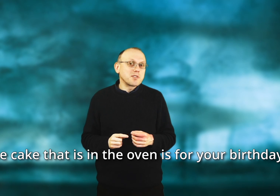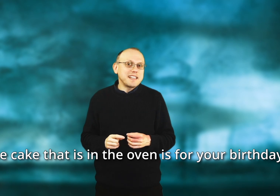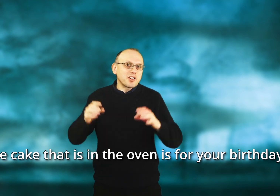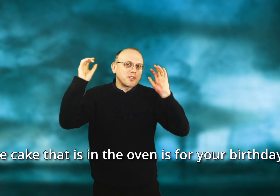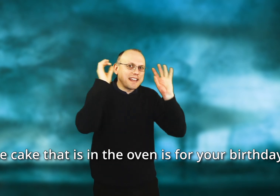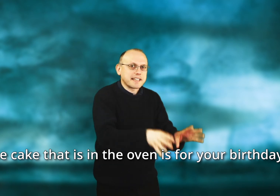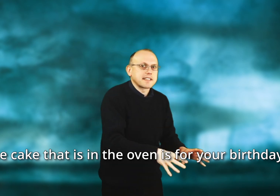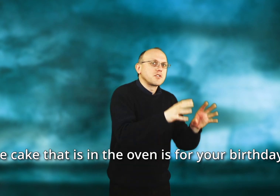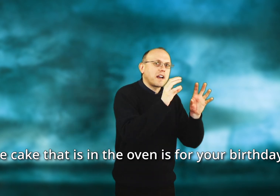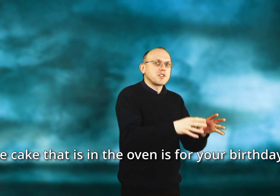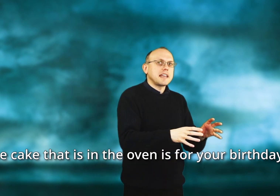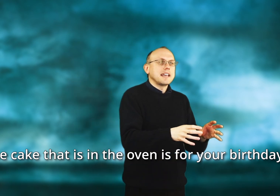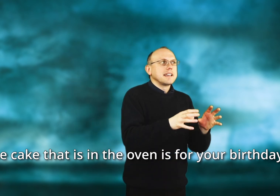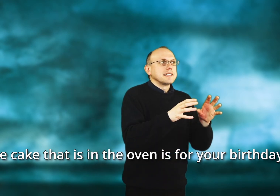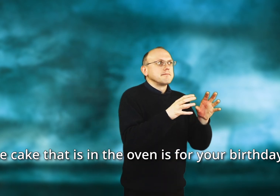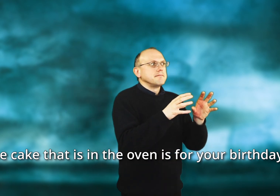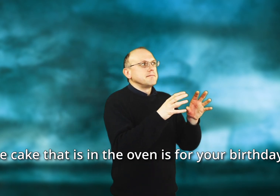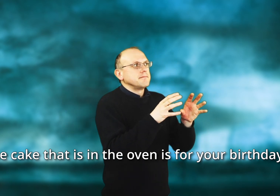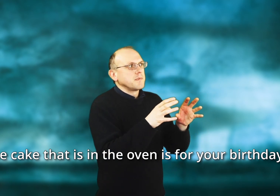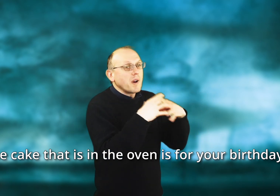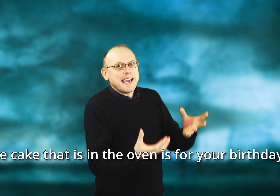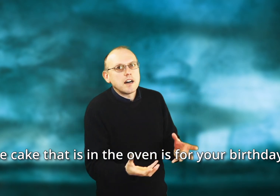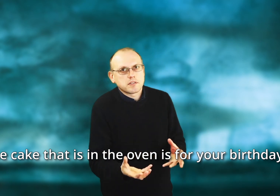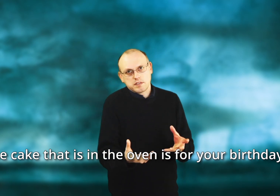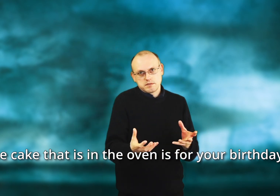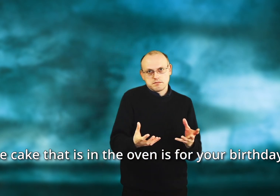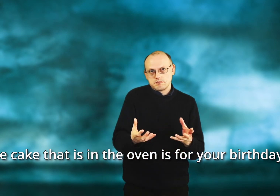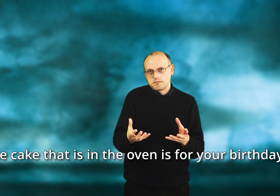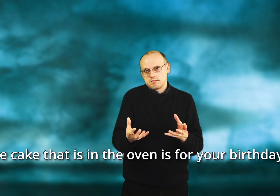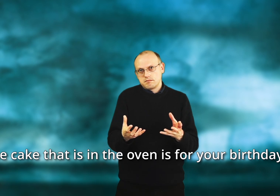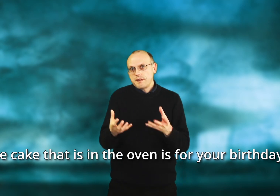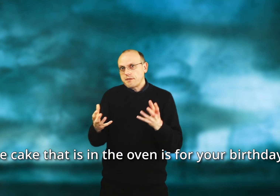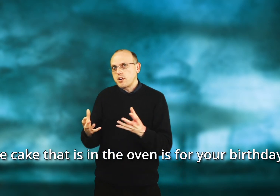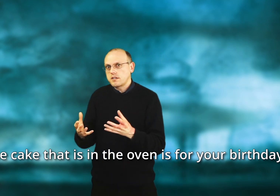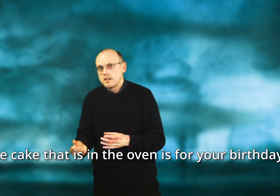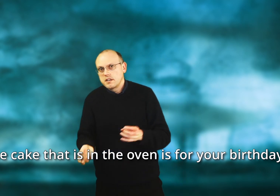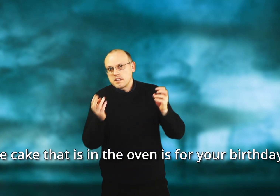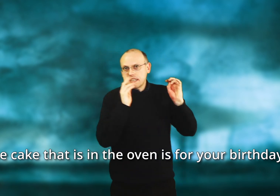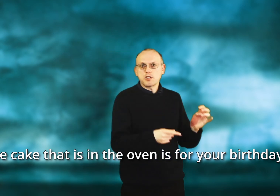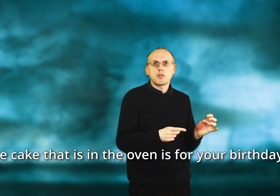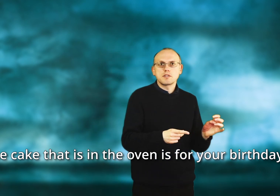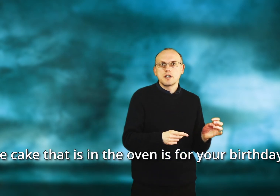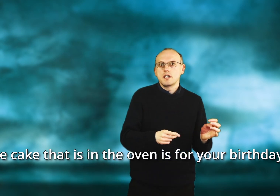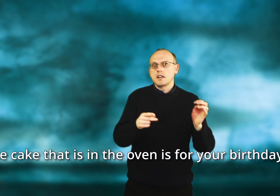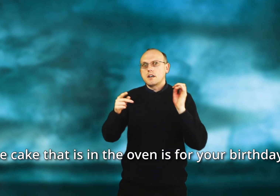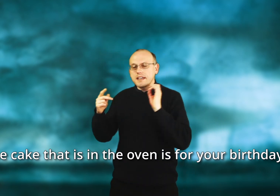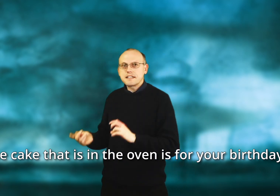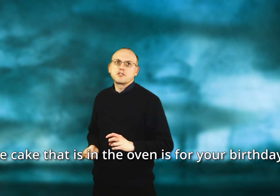need a context to actually work out if I've got an essential clause or an essential